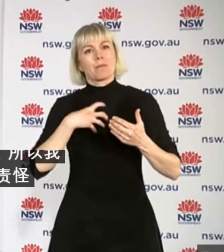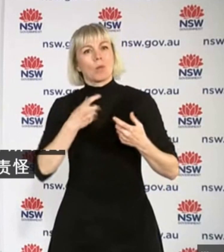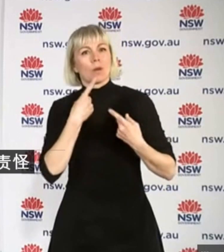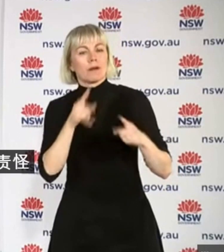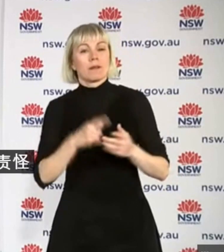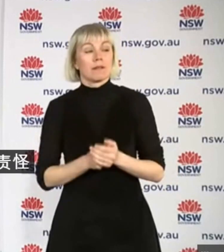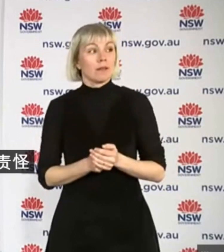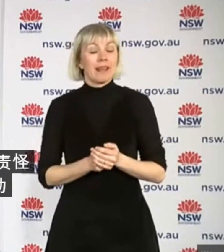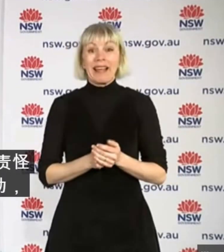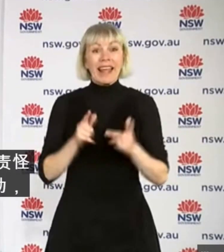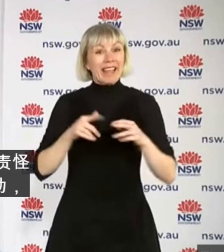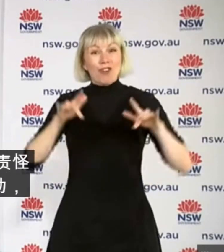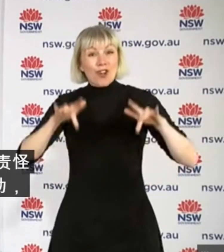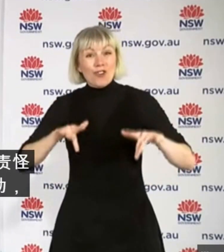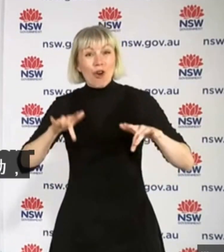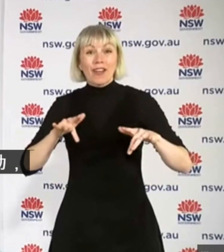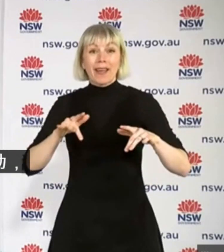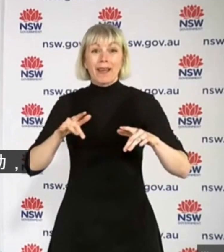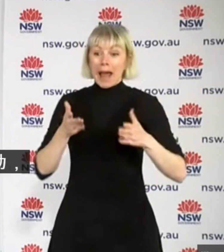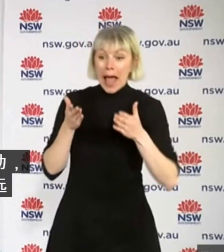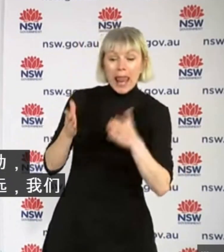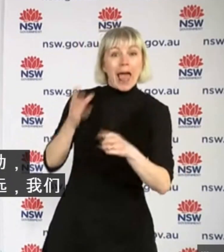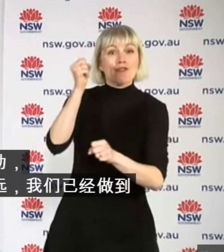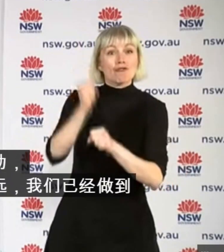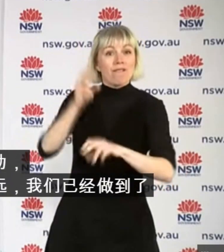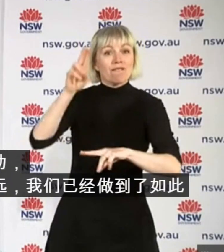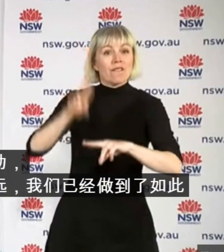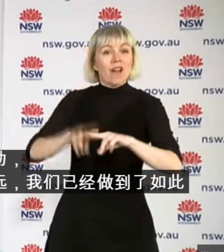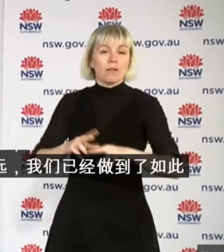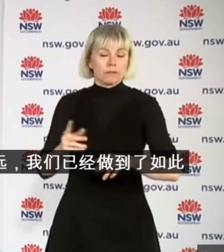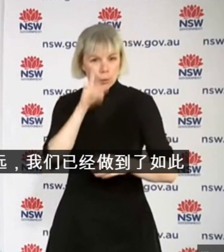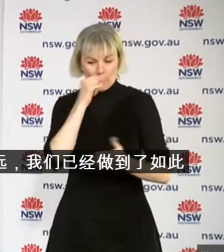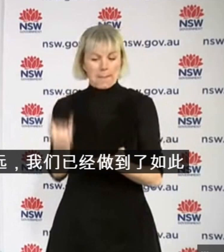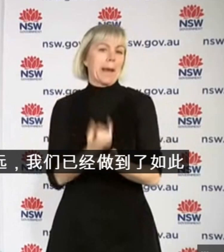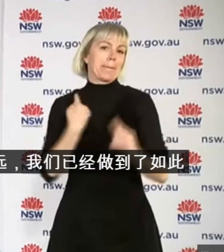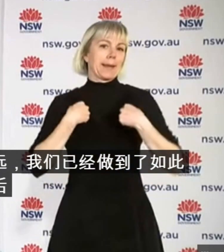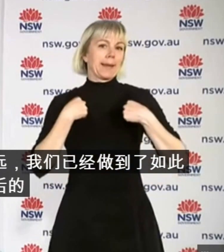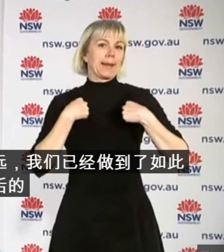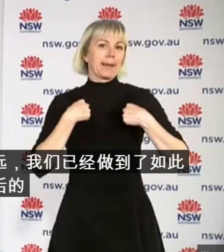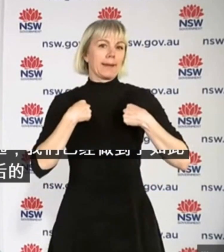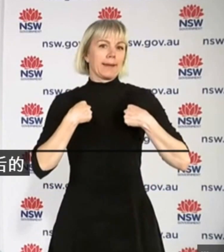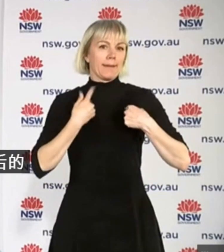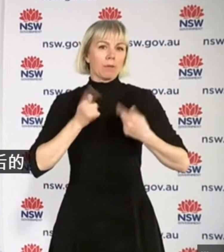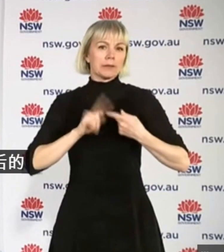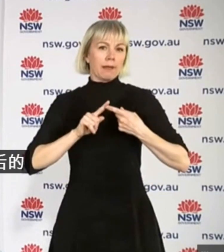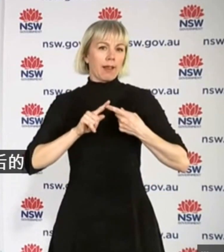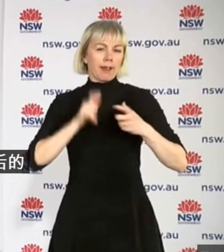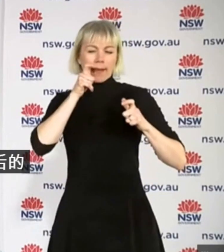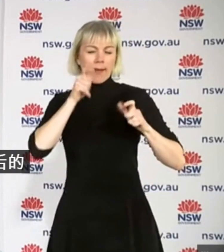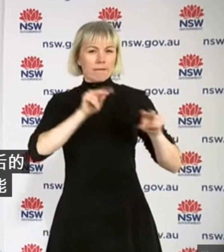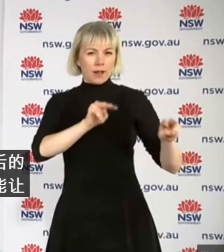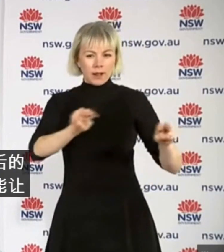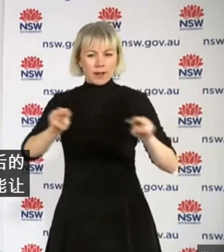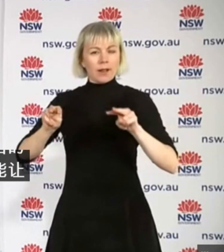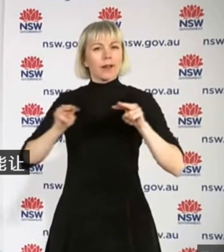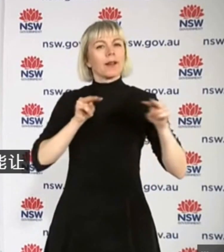me for not having those celebrations, but we've come so far, we've done it so tough. Let's not give up at the last hurdle, to do everything we